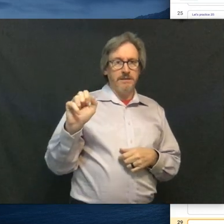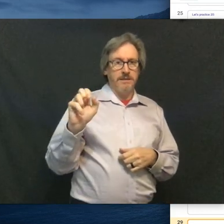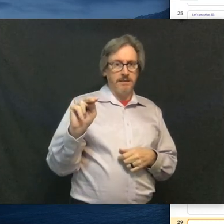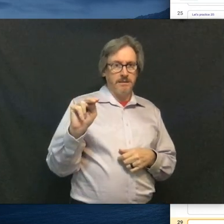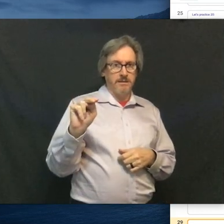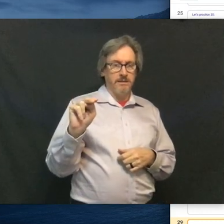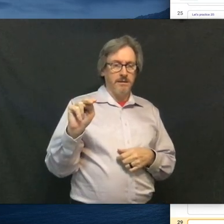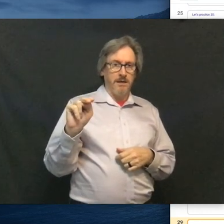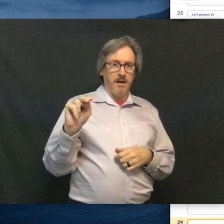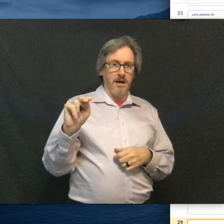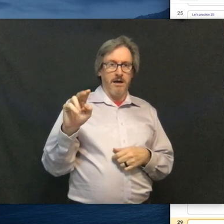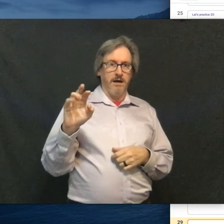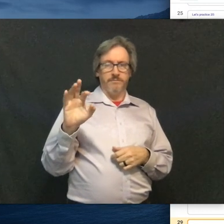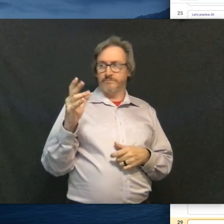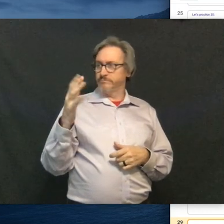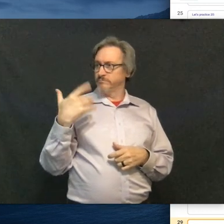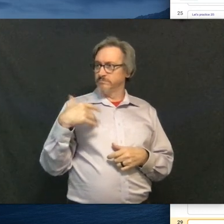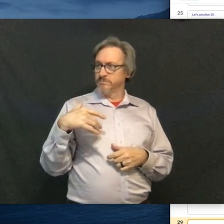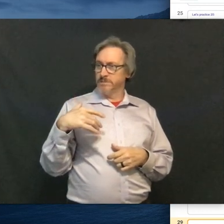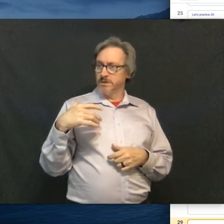Ian.